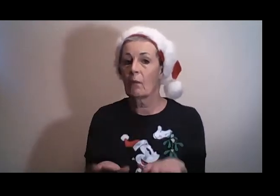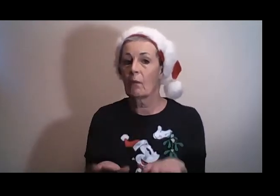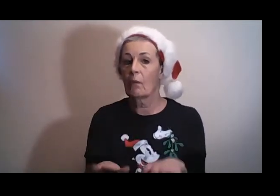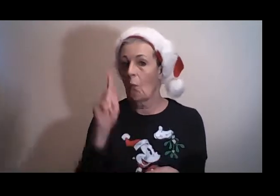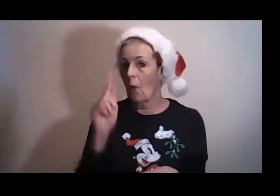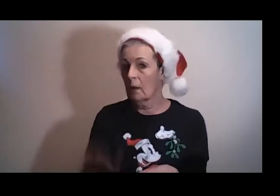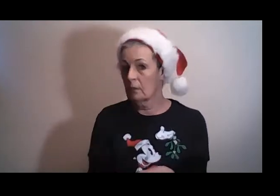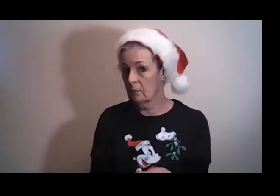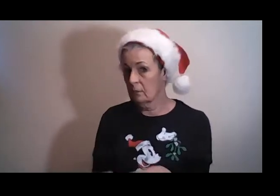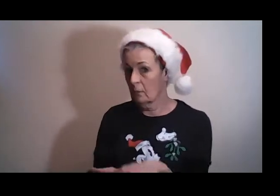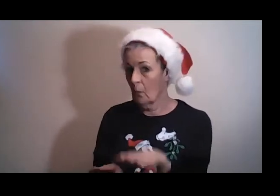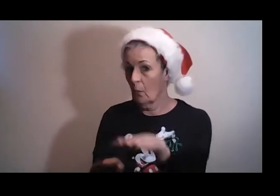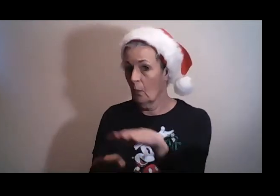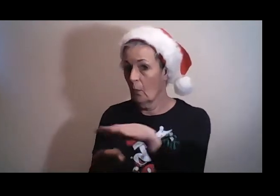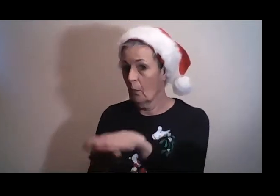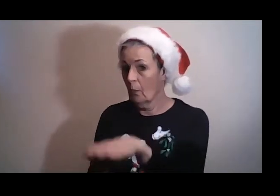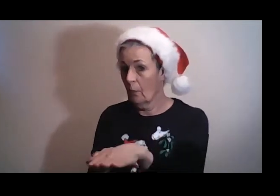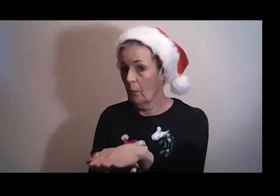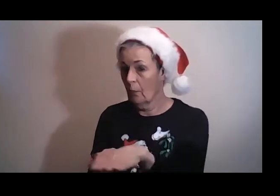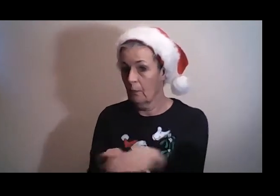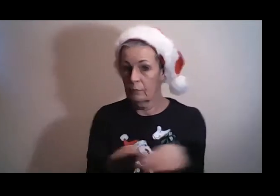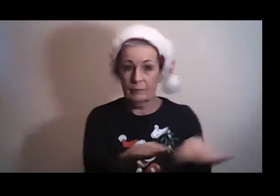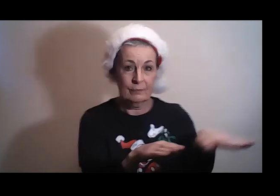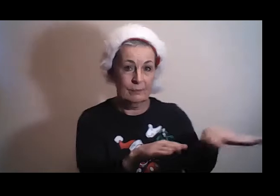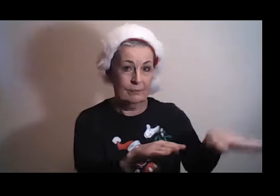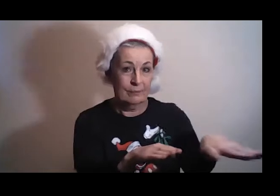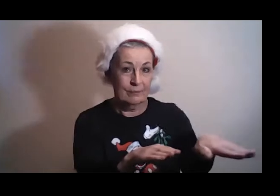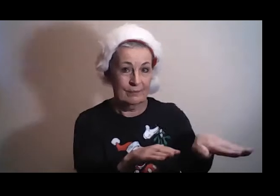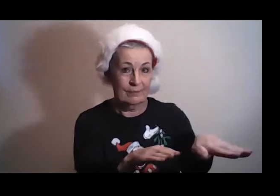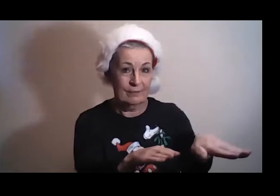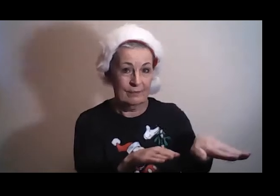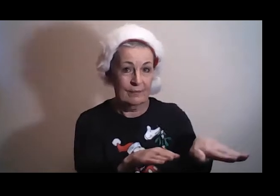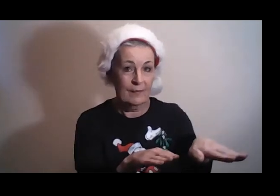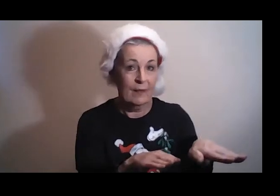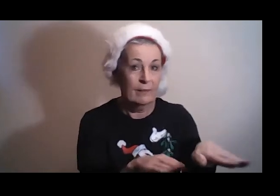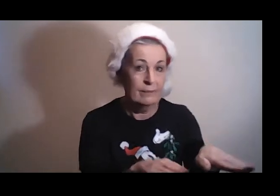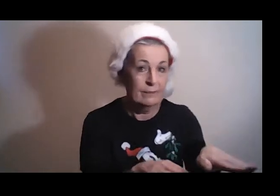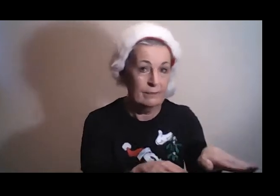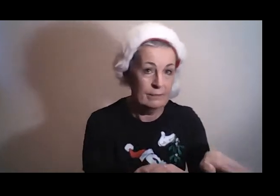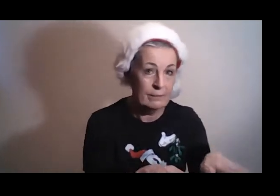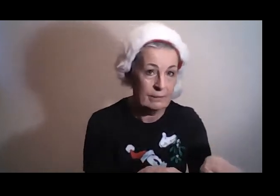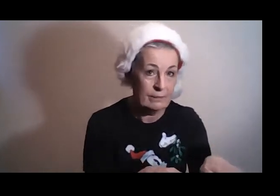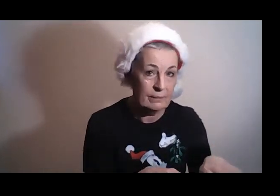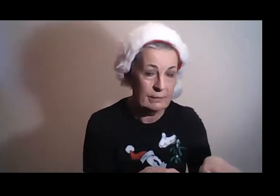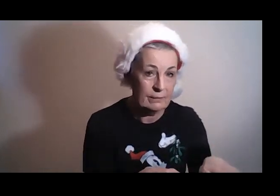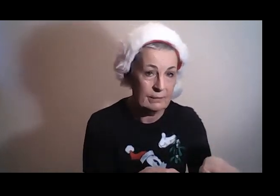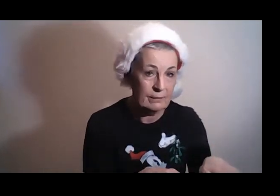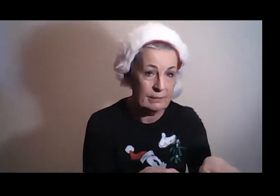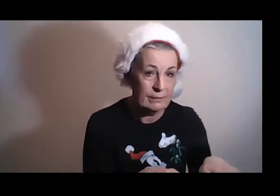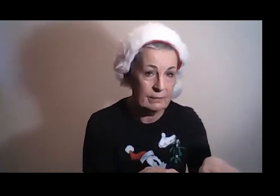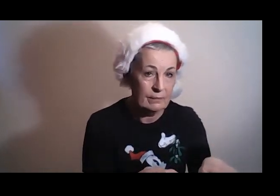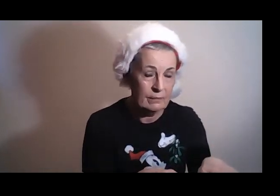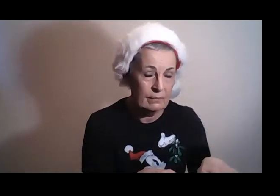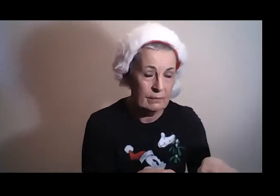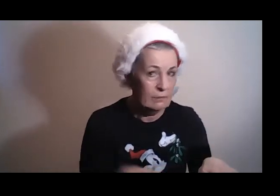it sideways, you can see better. And I'm going to lean forward without compromising my back. So when I